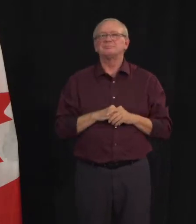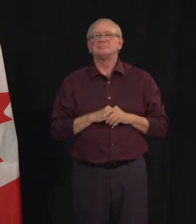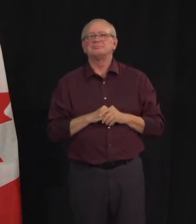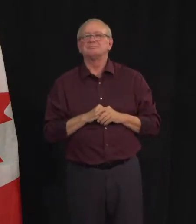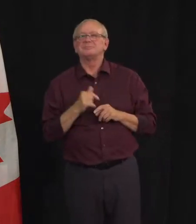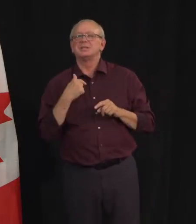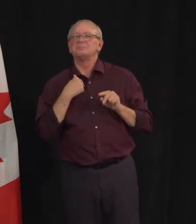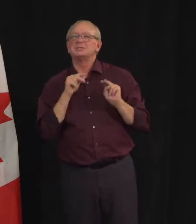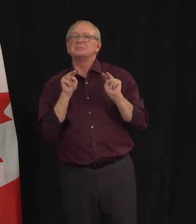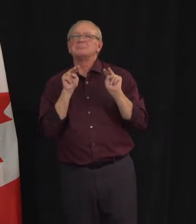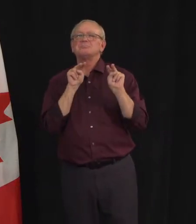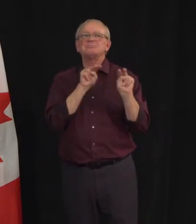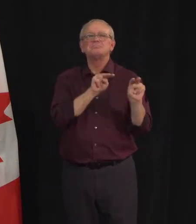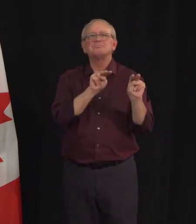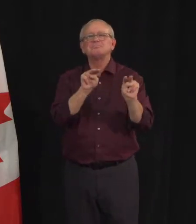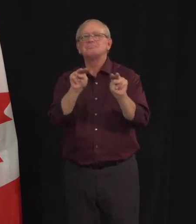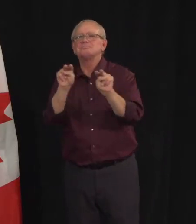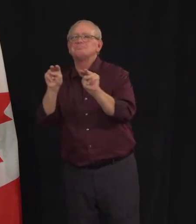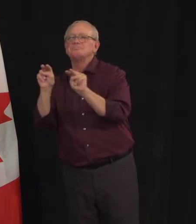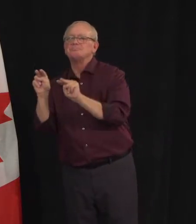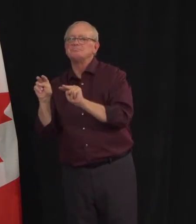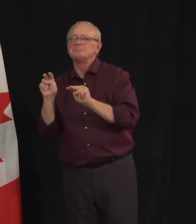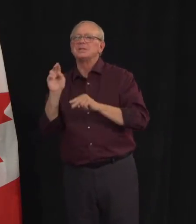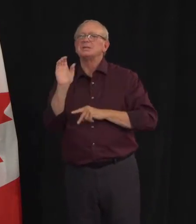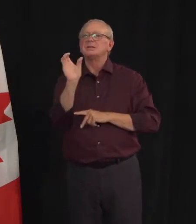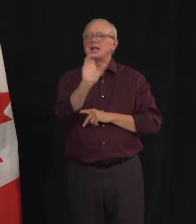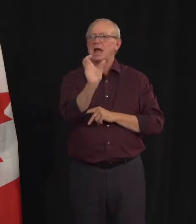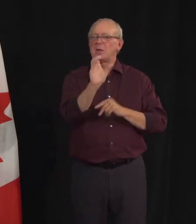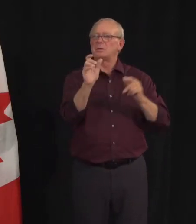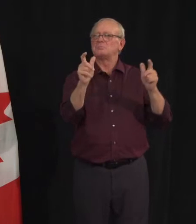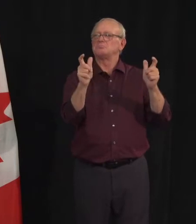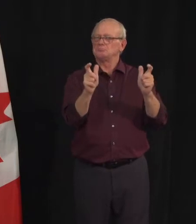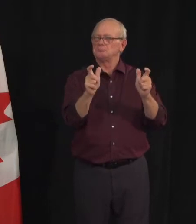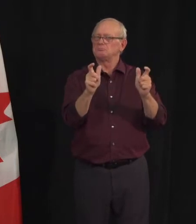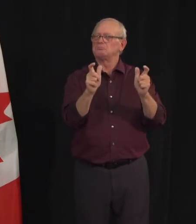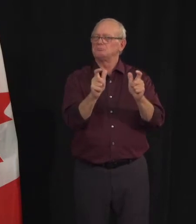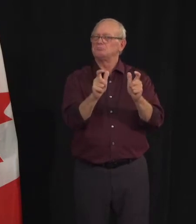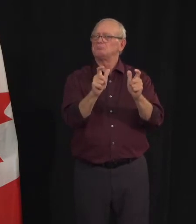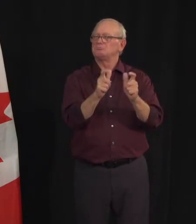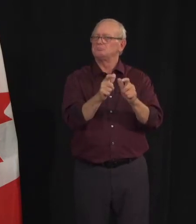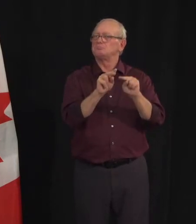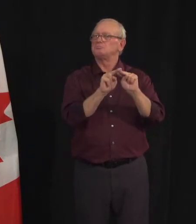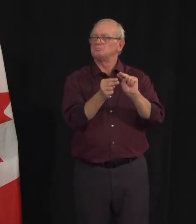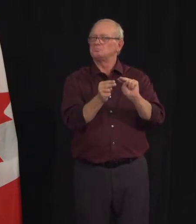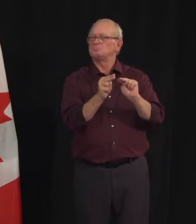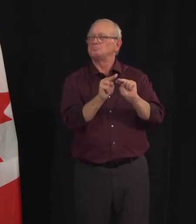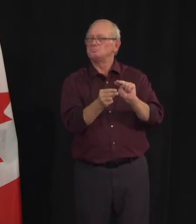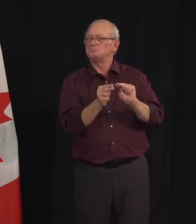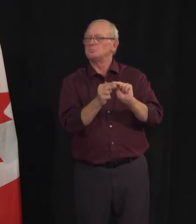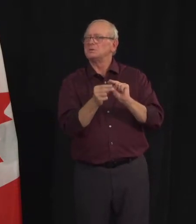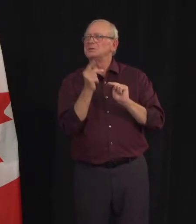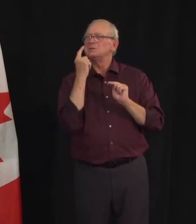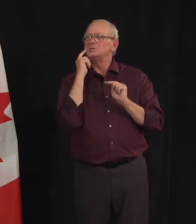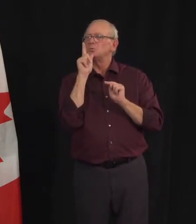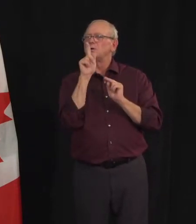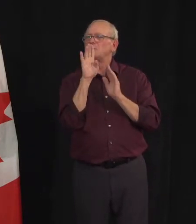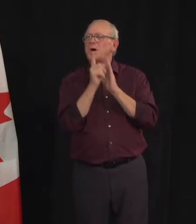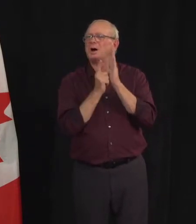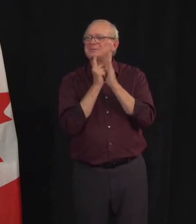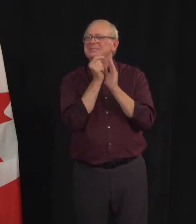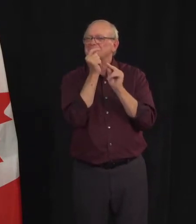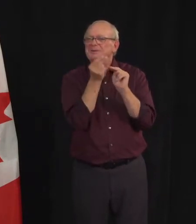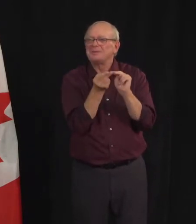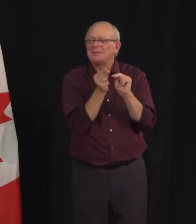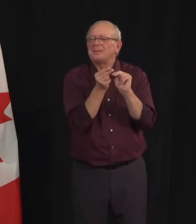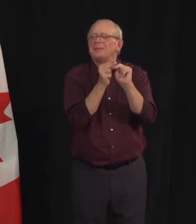Calgary have been declining over the past few weeks. We did see a small bump in those numbers over the last 24 hours, but haven't